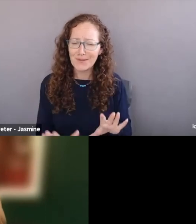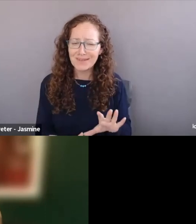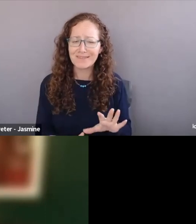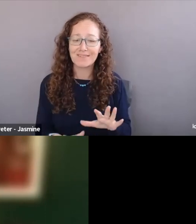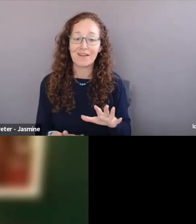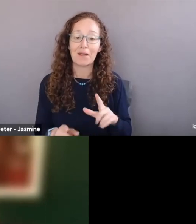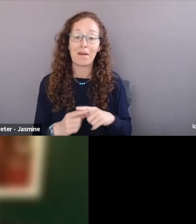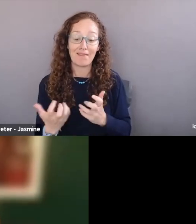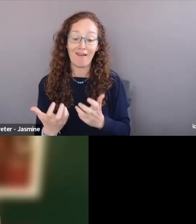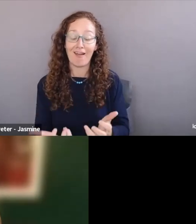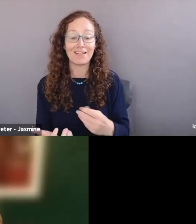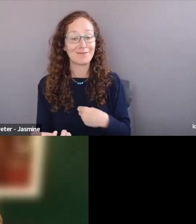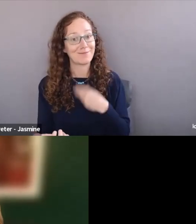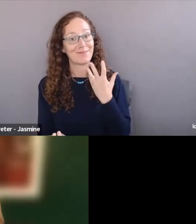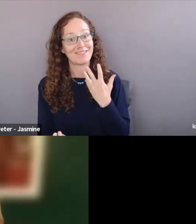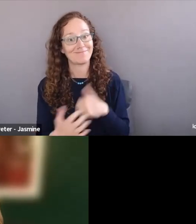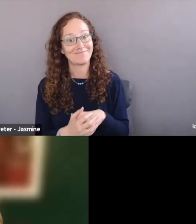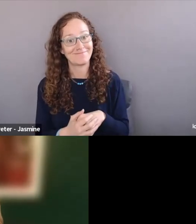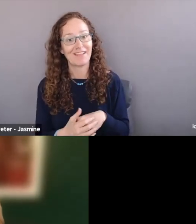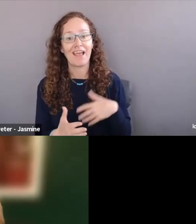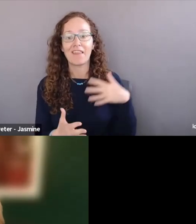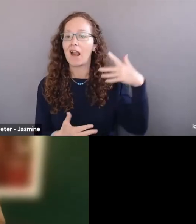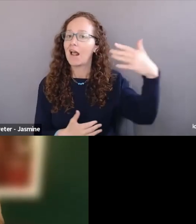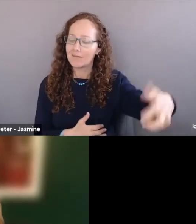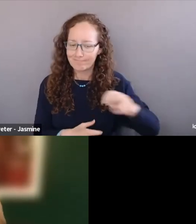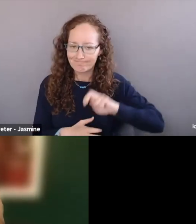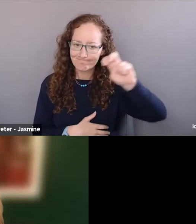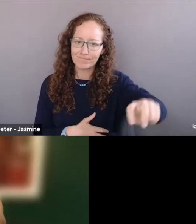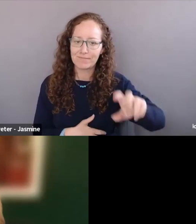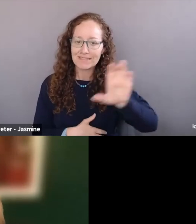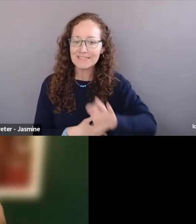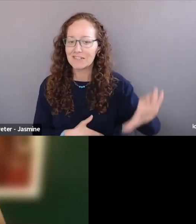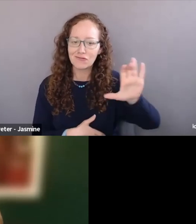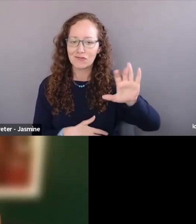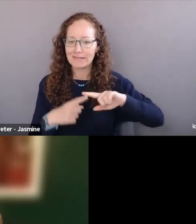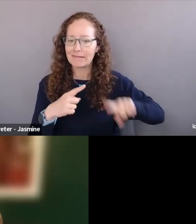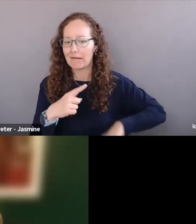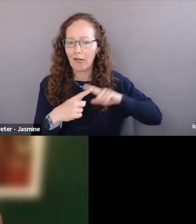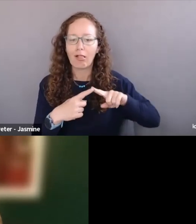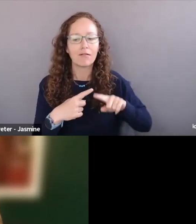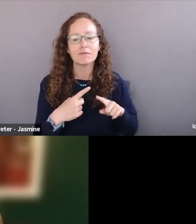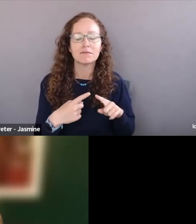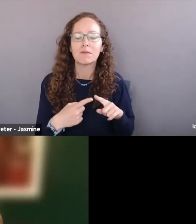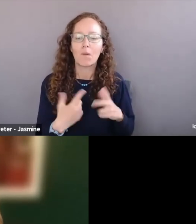White. Well, fast forward to the Century Cycle and this amazing, amazing,